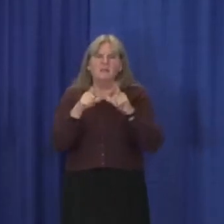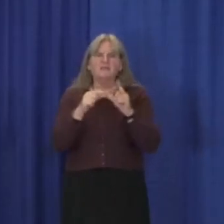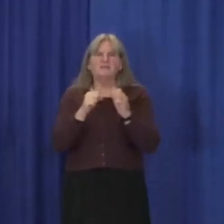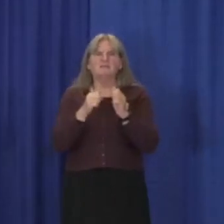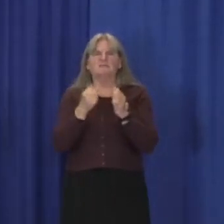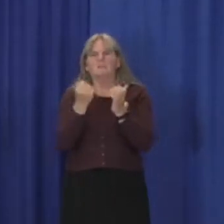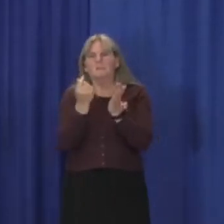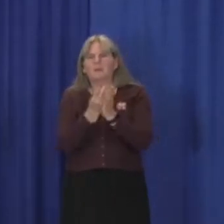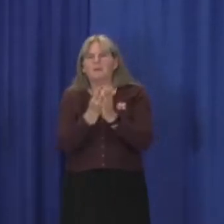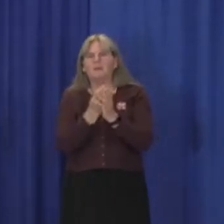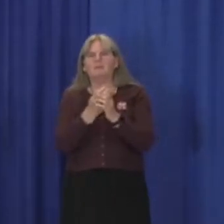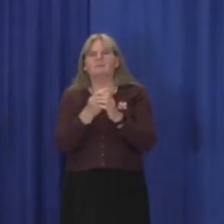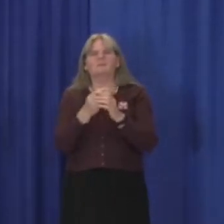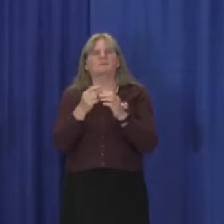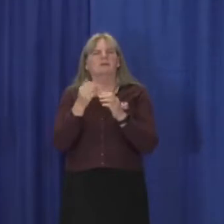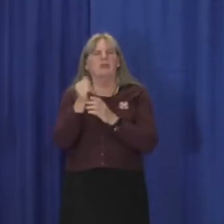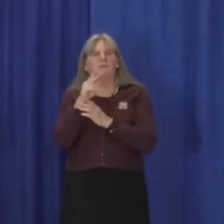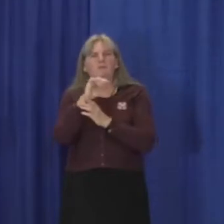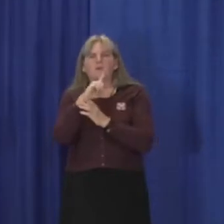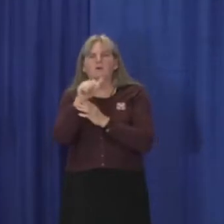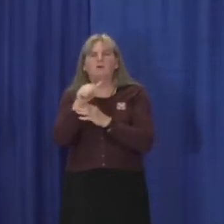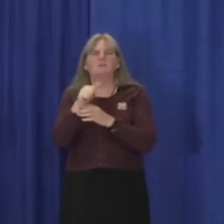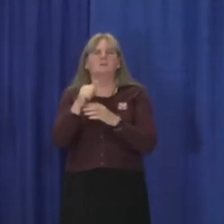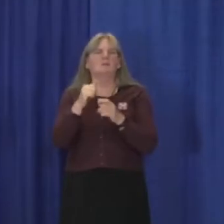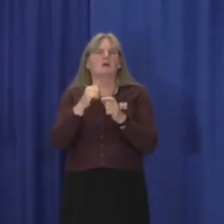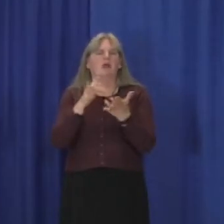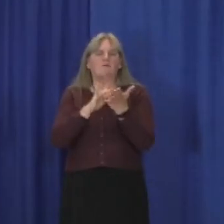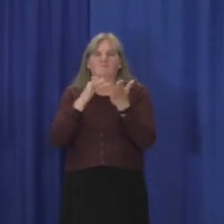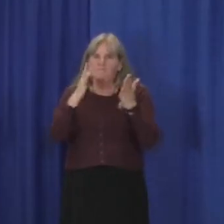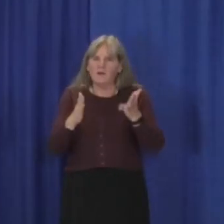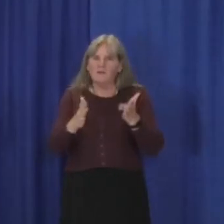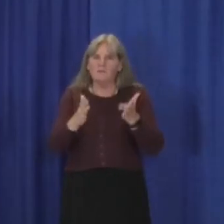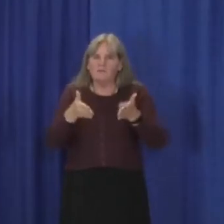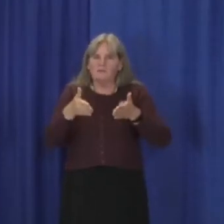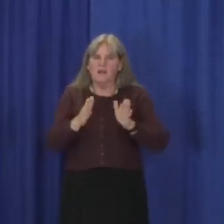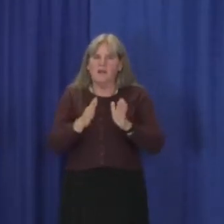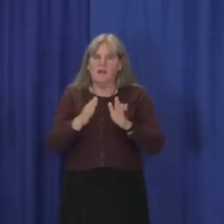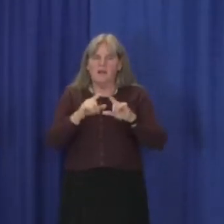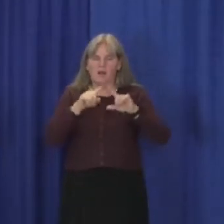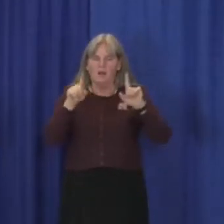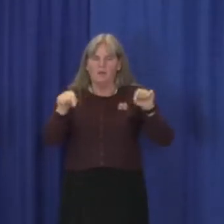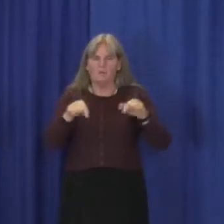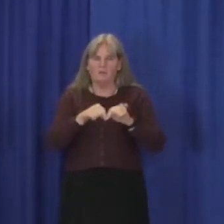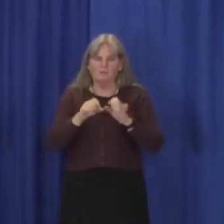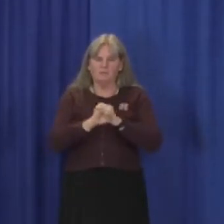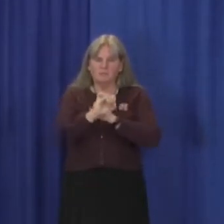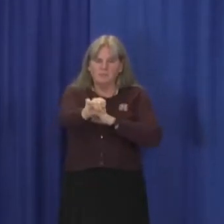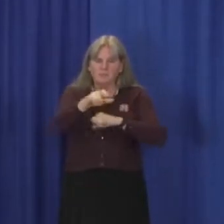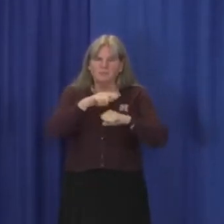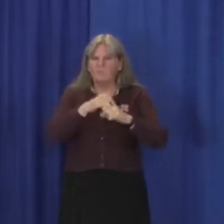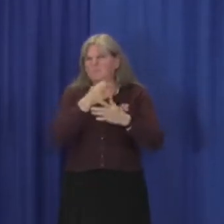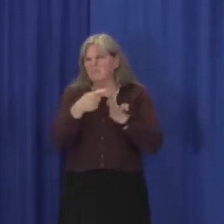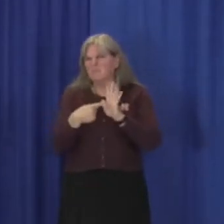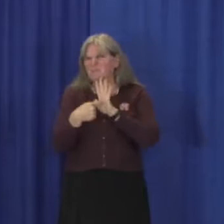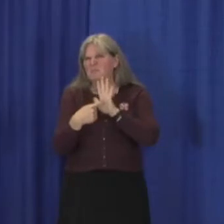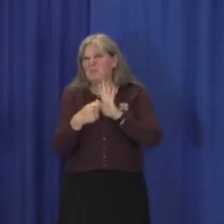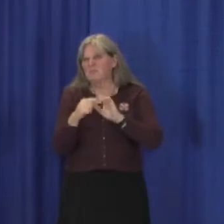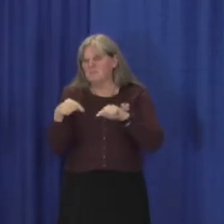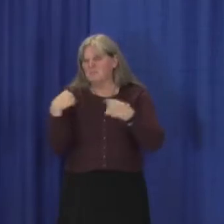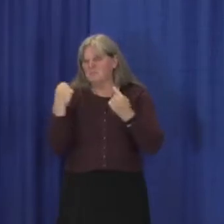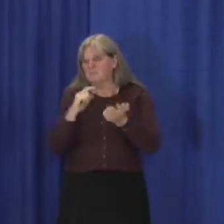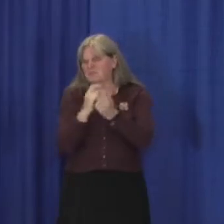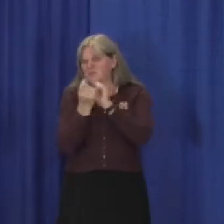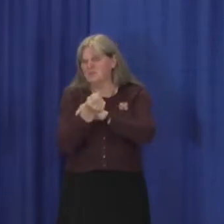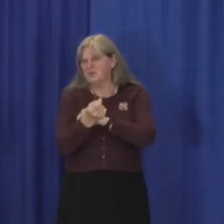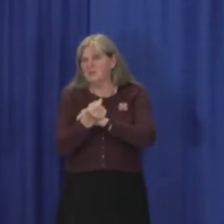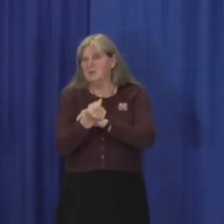approvals, enabling our pharmacists to extend prescriptions, just to name a few different examples. Now, while